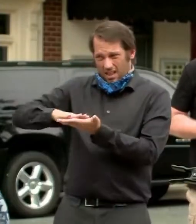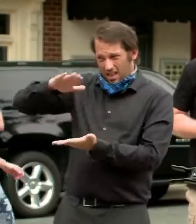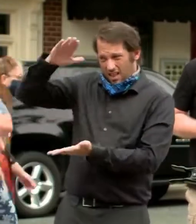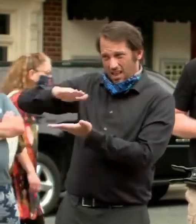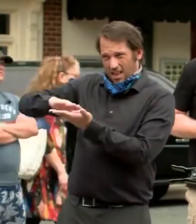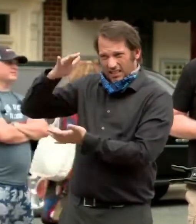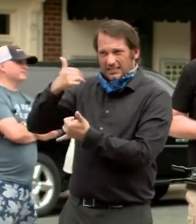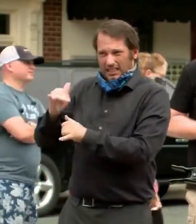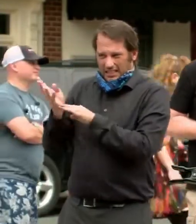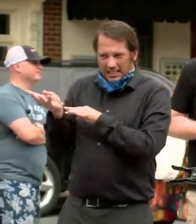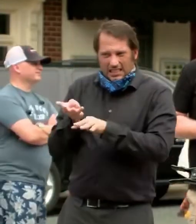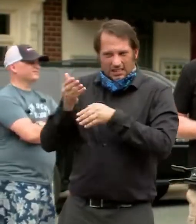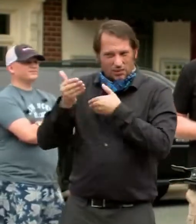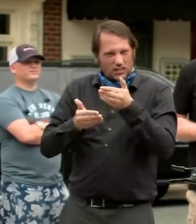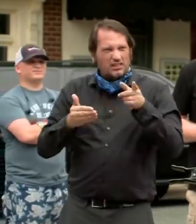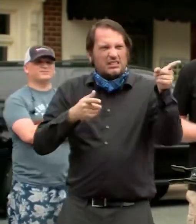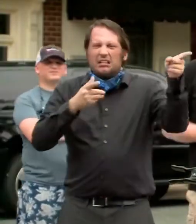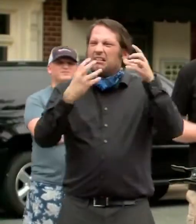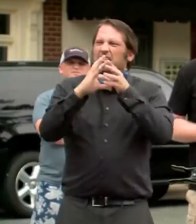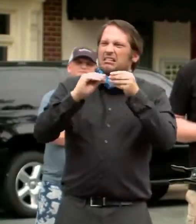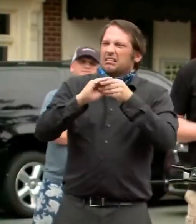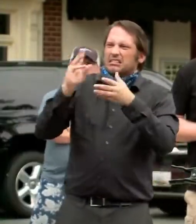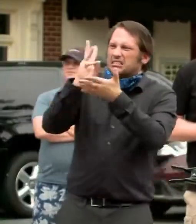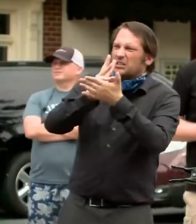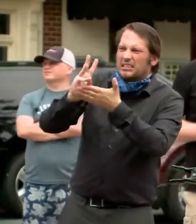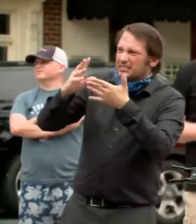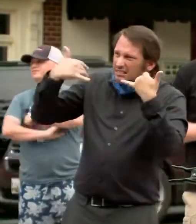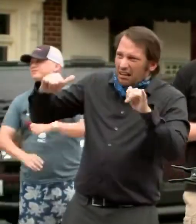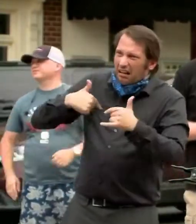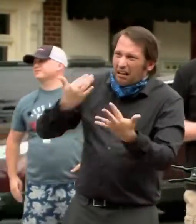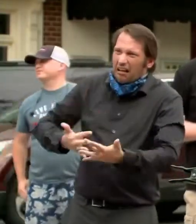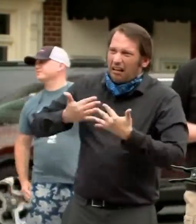They still have to evaluate all the applications.